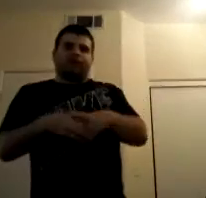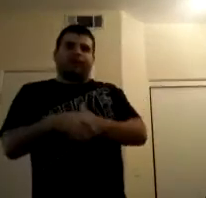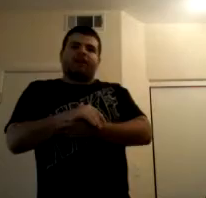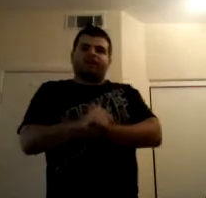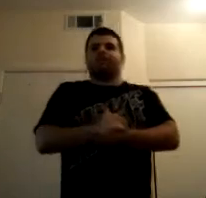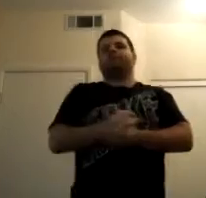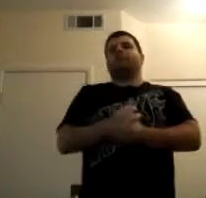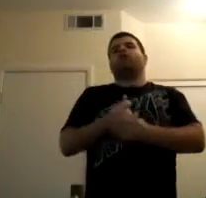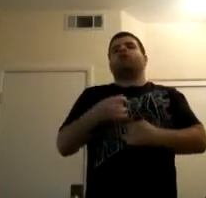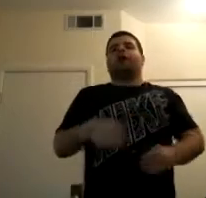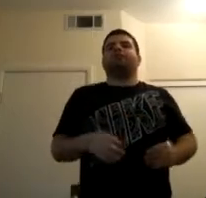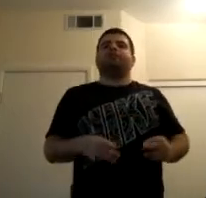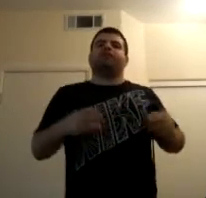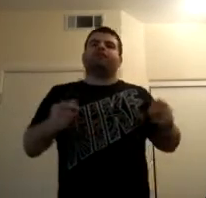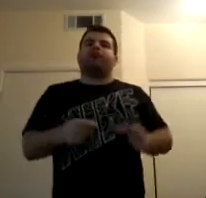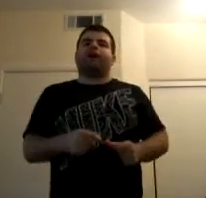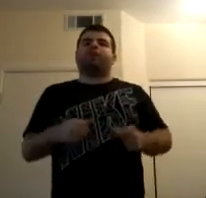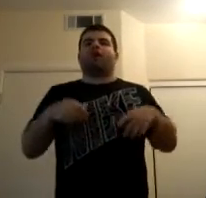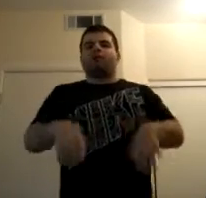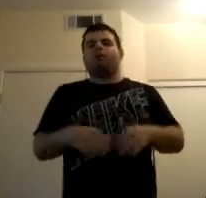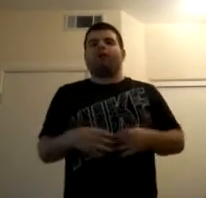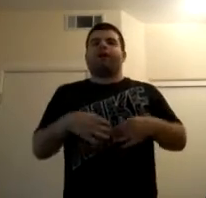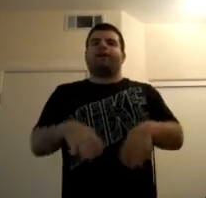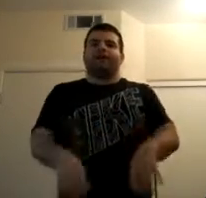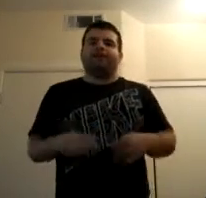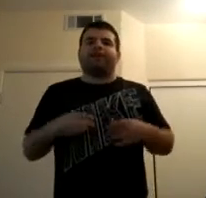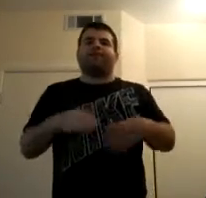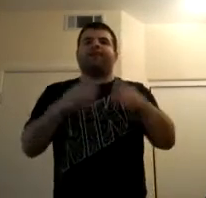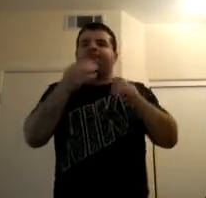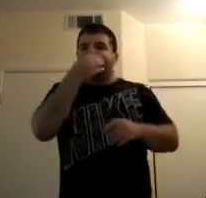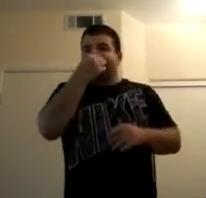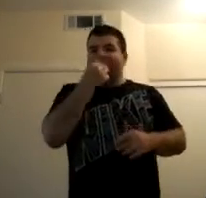about that, guys. I'll be doing for the Wyatt Squad, Ruby Riott, Liv Morgan, Sarah Logan,